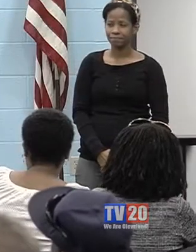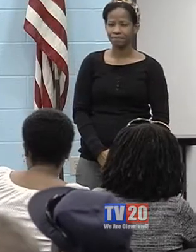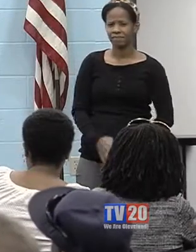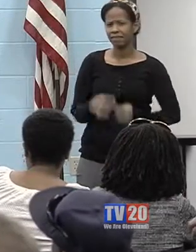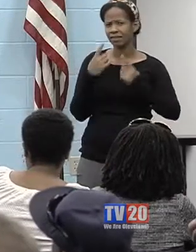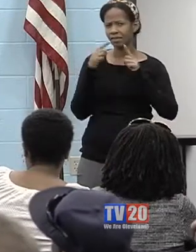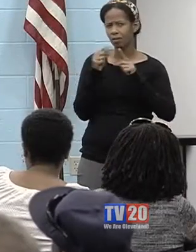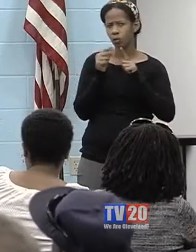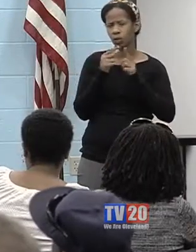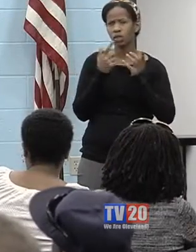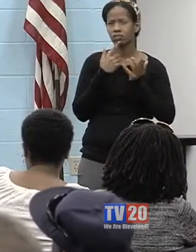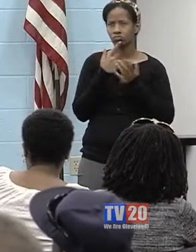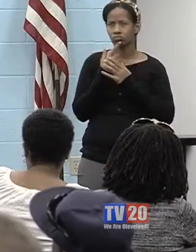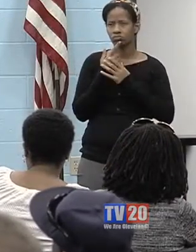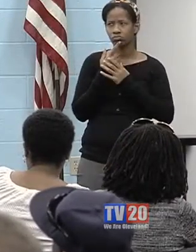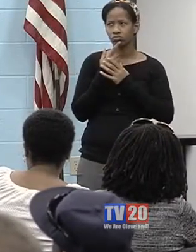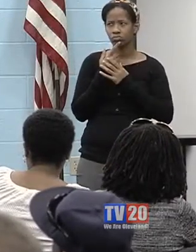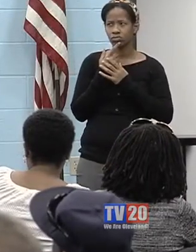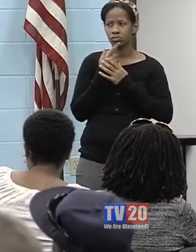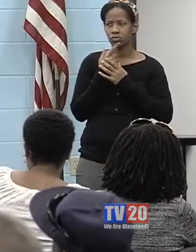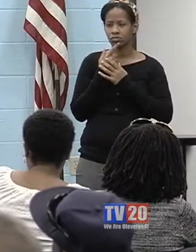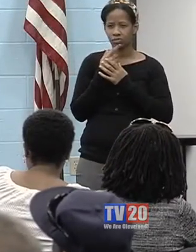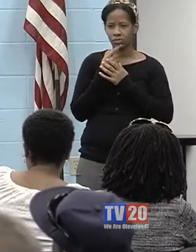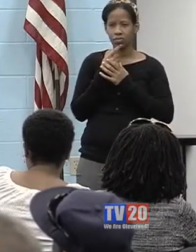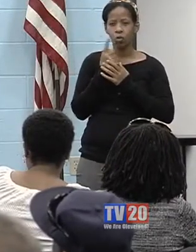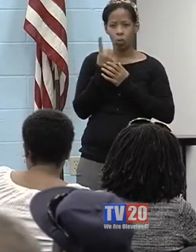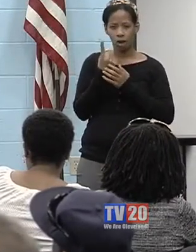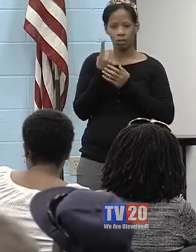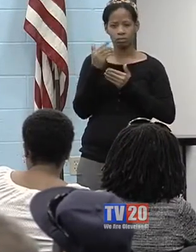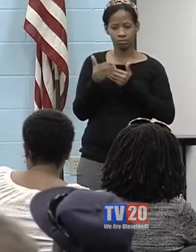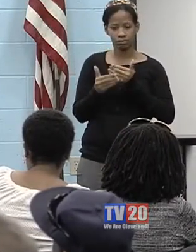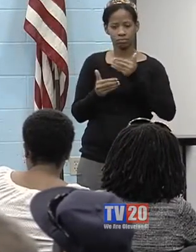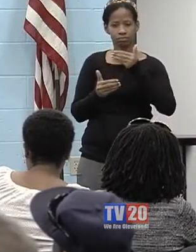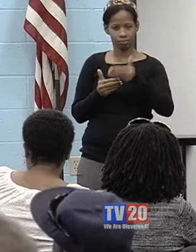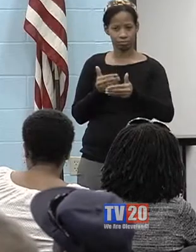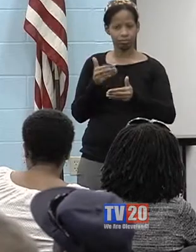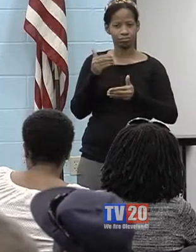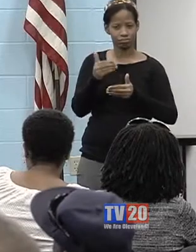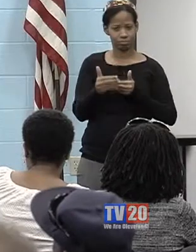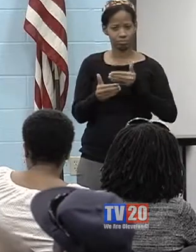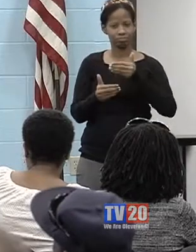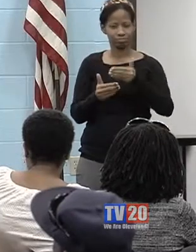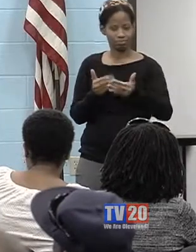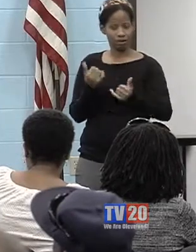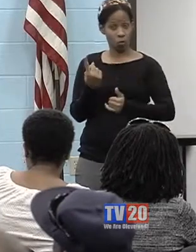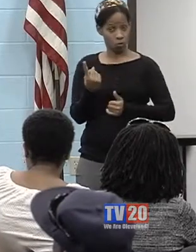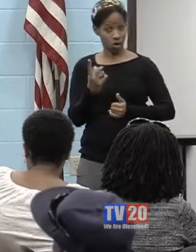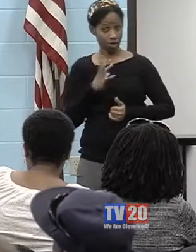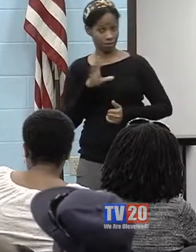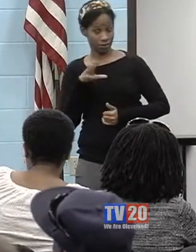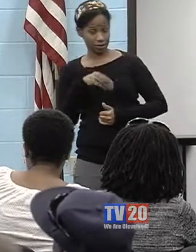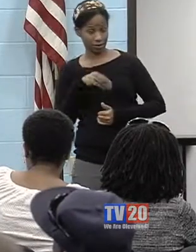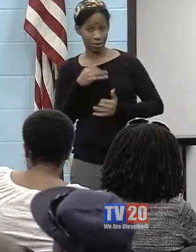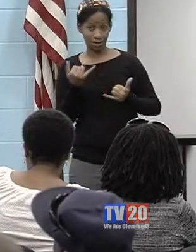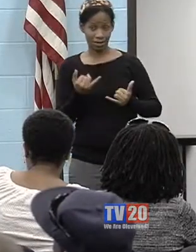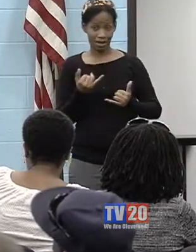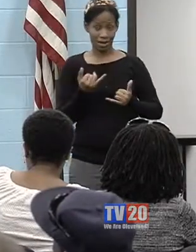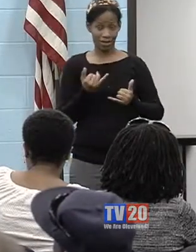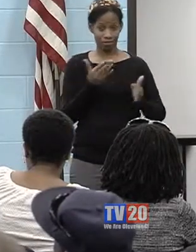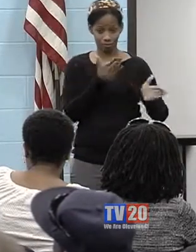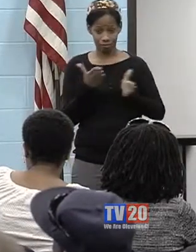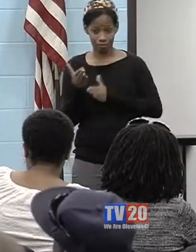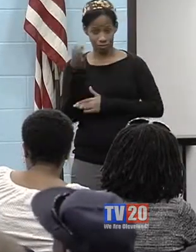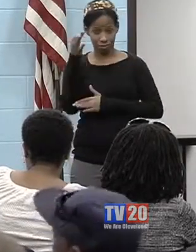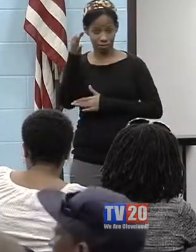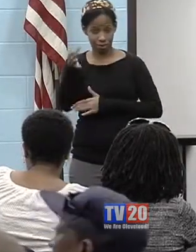famous saying? How do you eat an elephant? One bite at a time. So Now the plan is, okay,